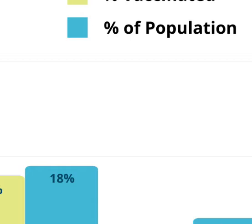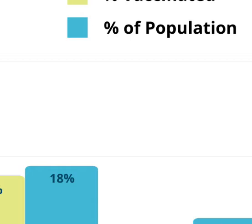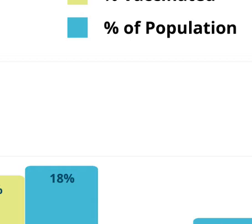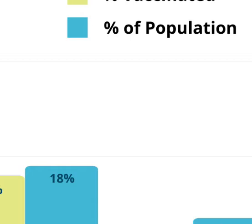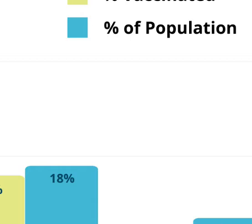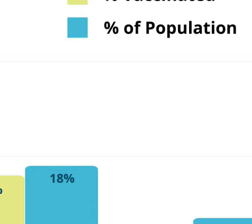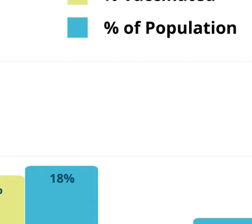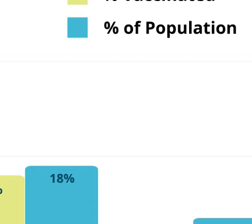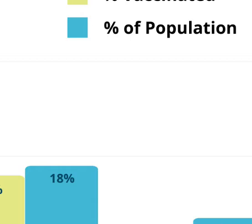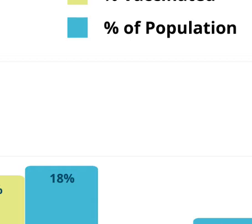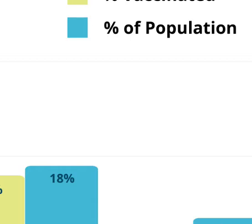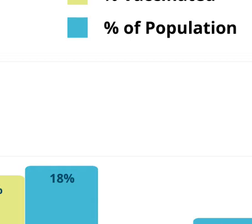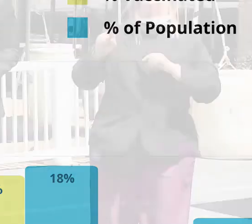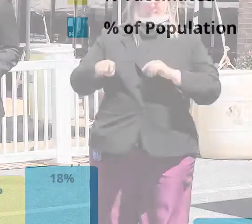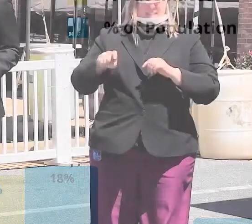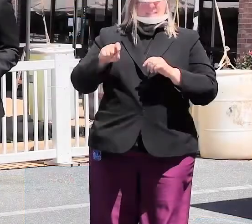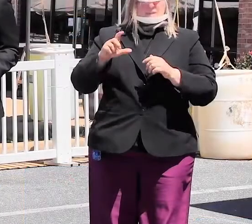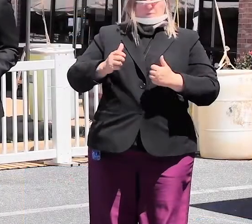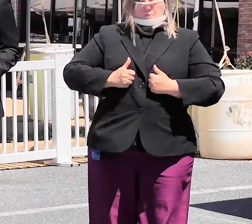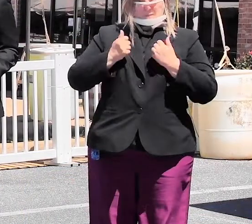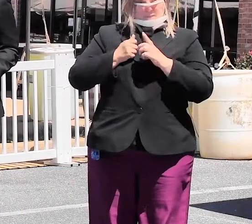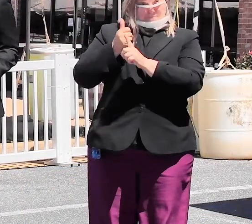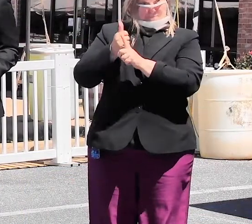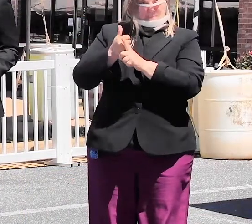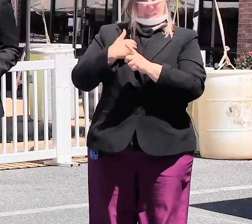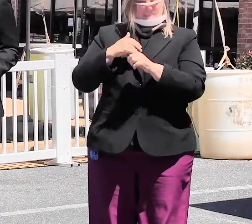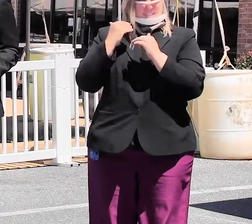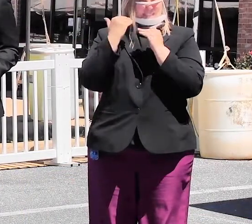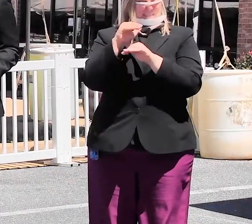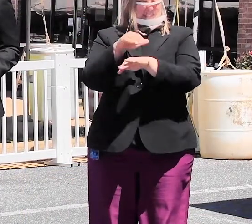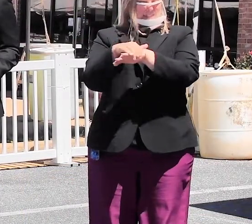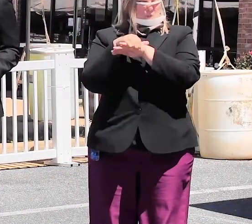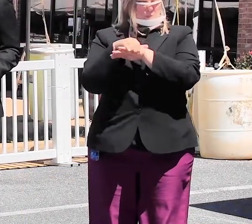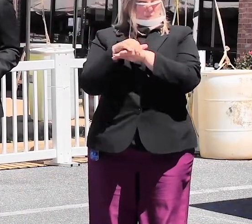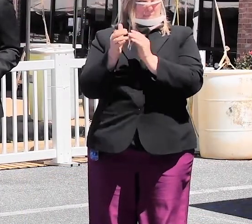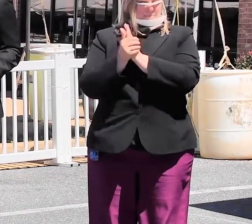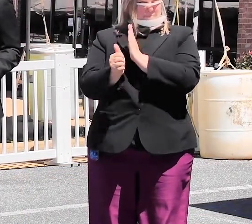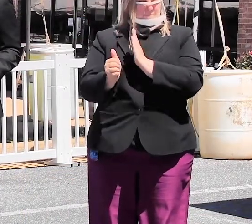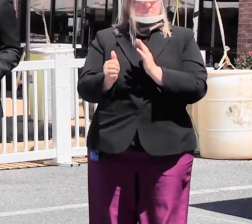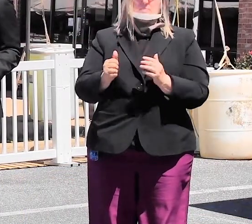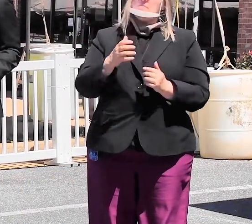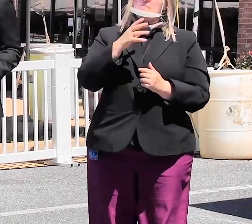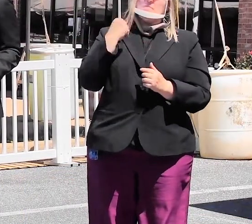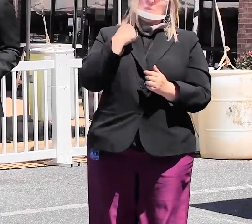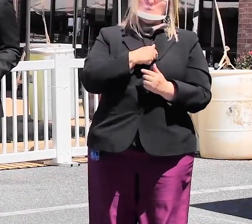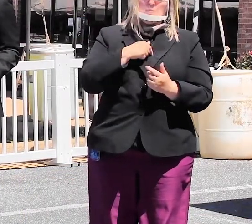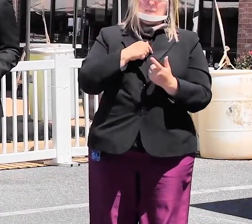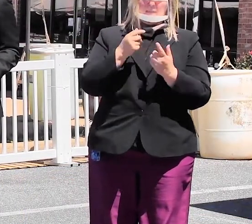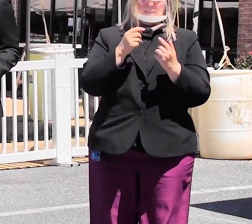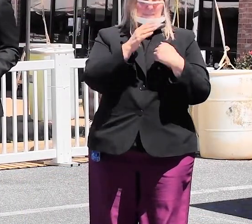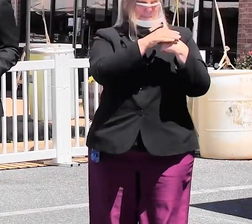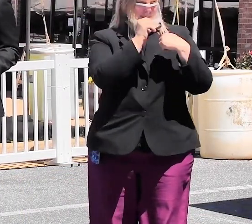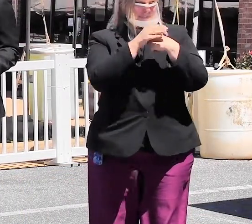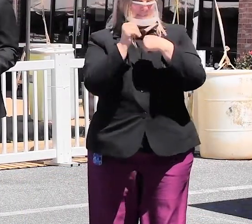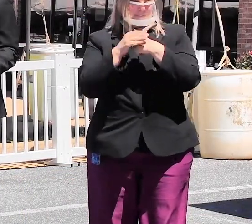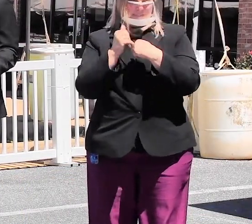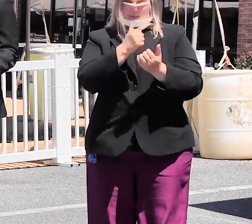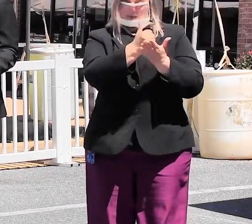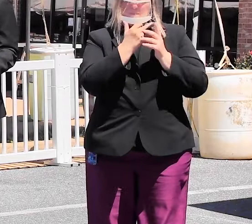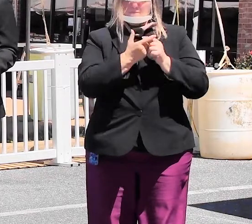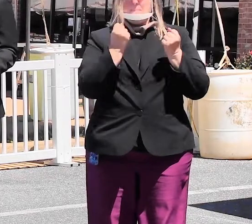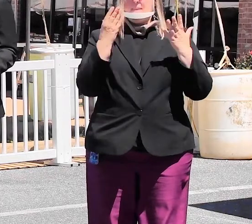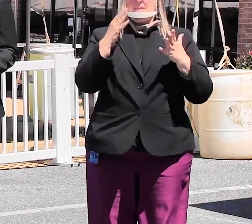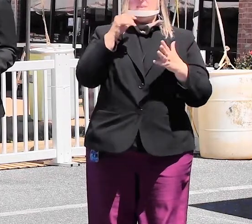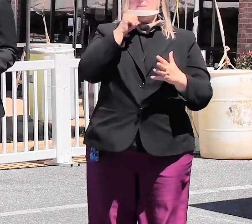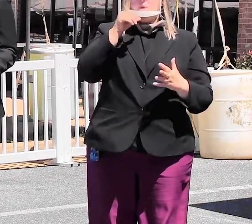of residents with limited English proficiency. And we enlisted the help of many of our nonprofits to